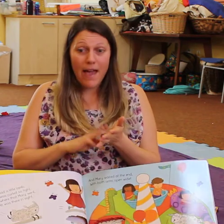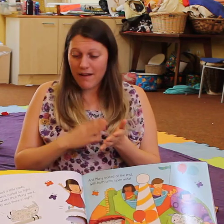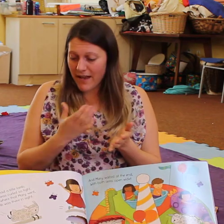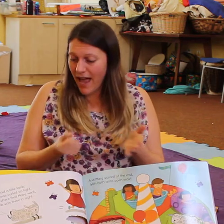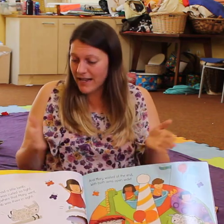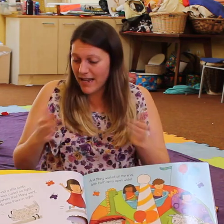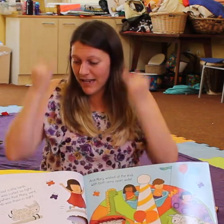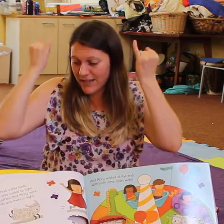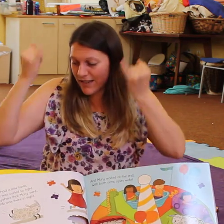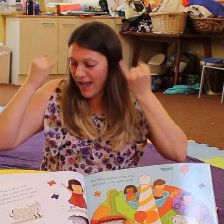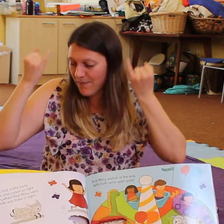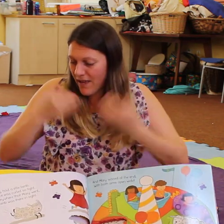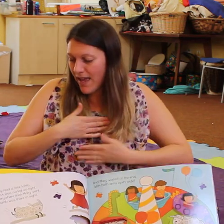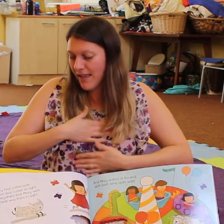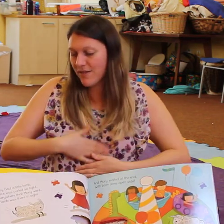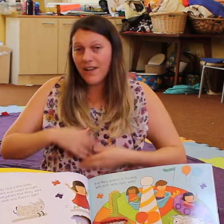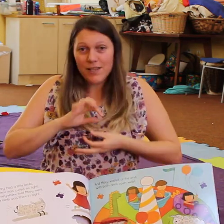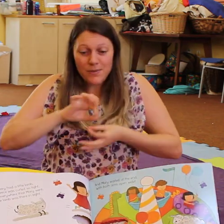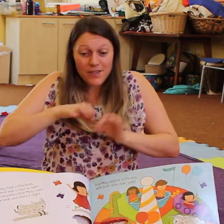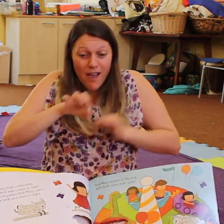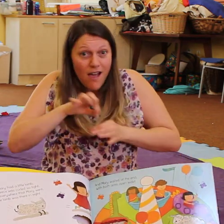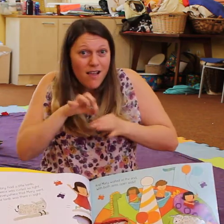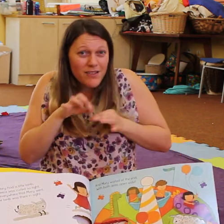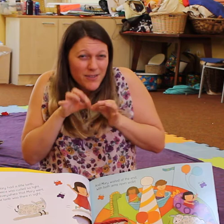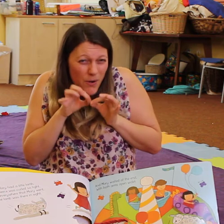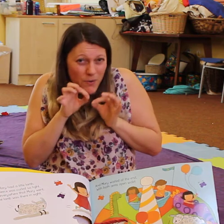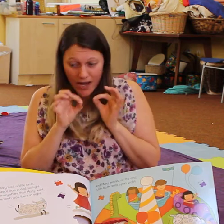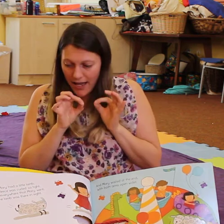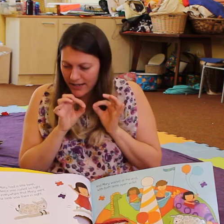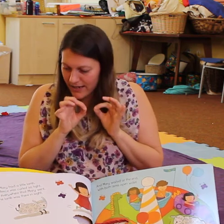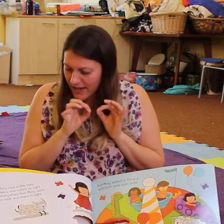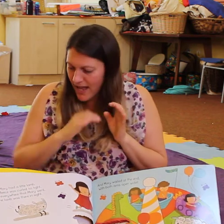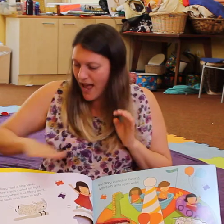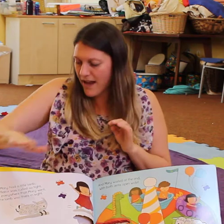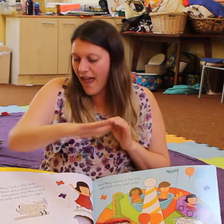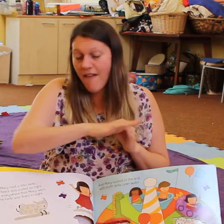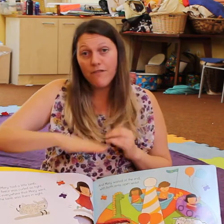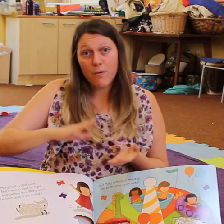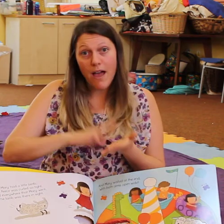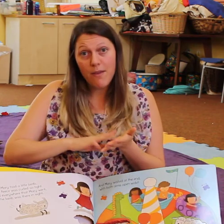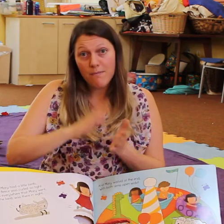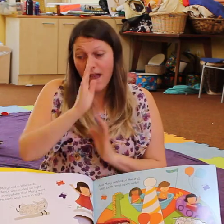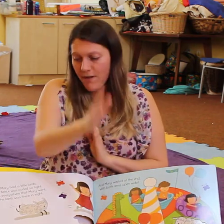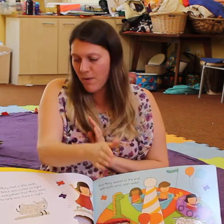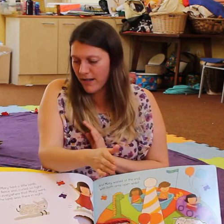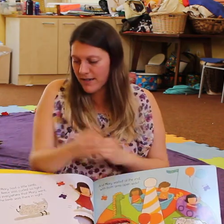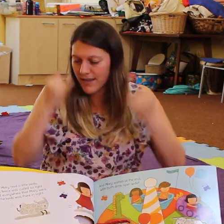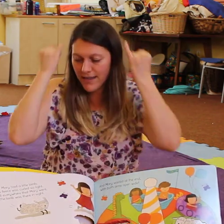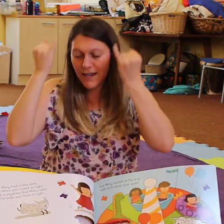Mary had a little lamb. Its fleece was curled so tight. And everywhere that Mary went, the